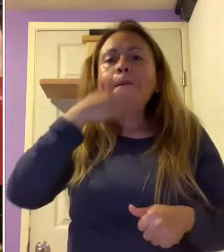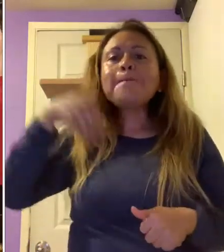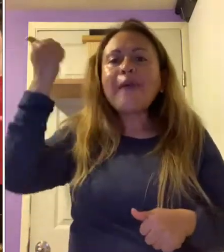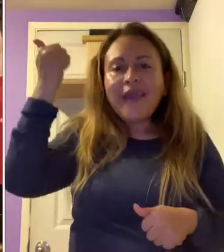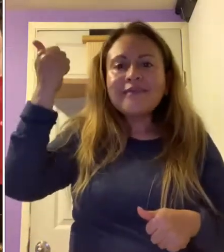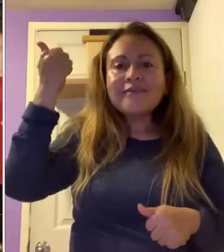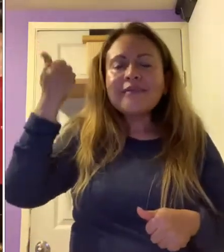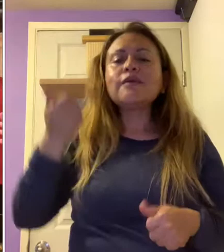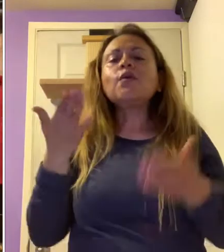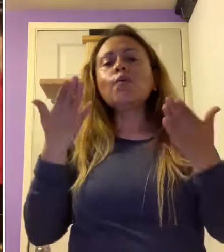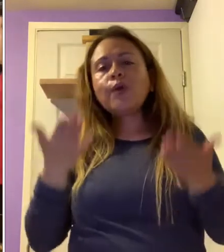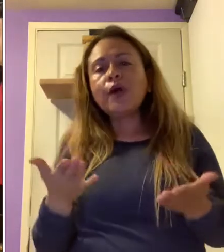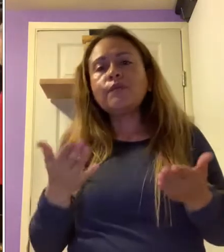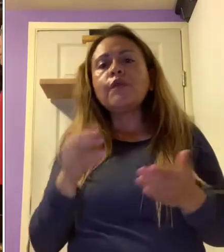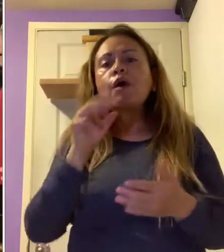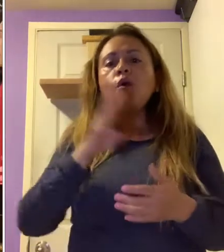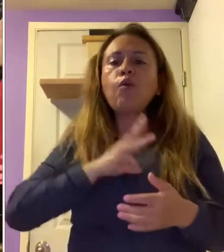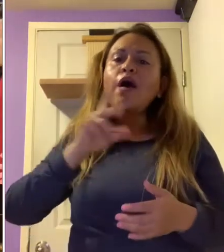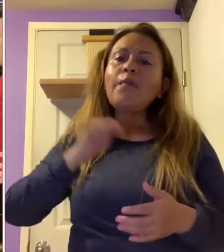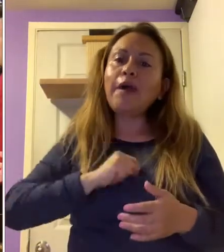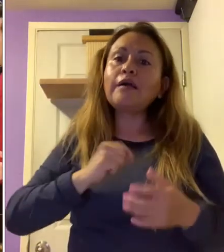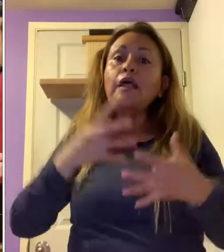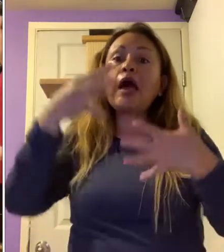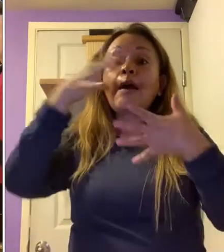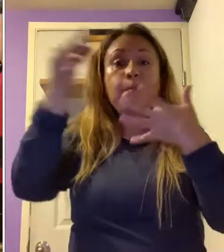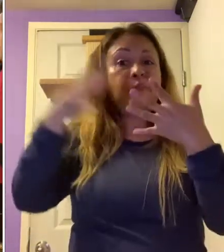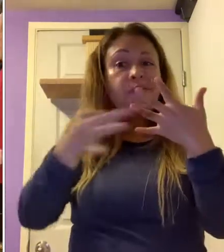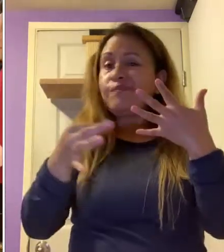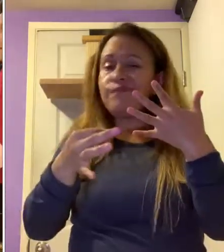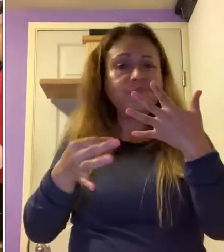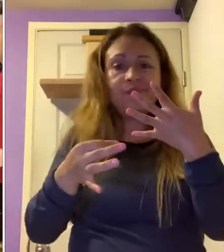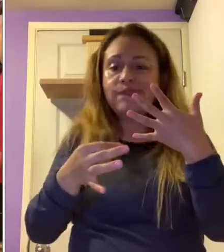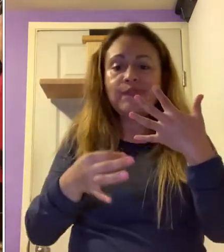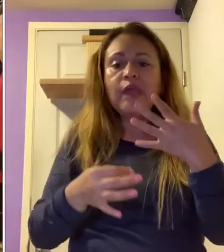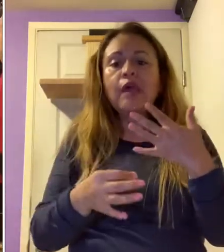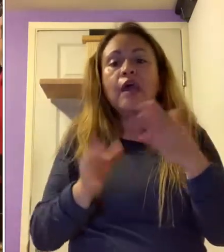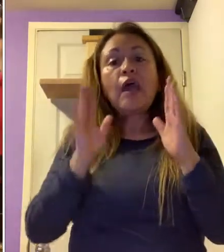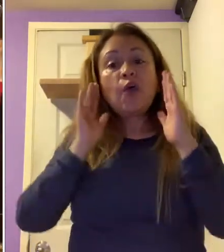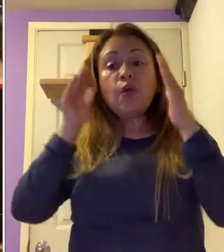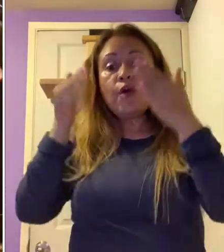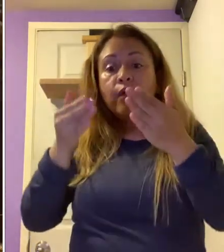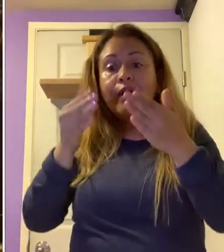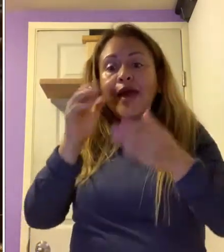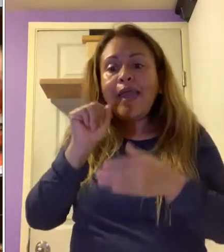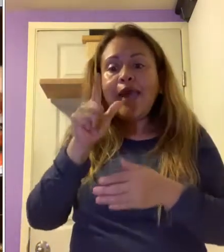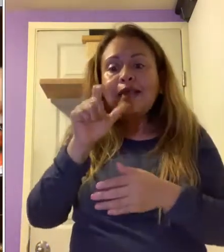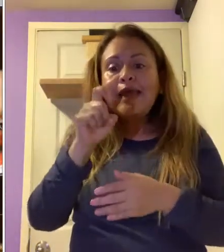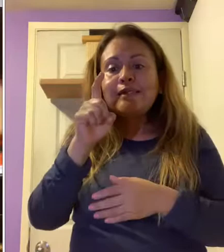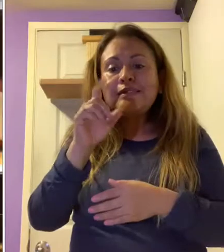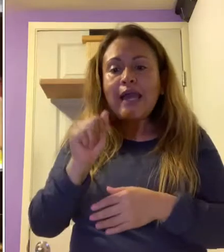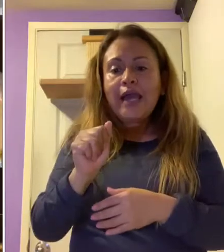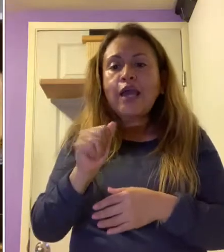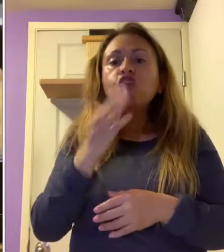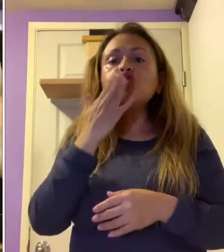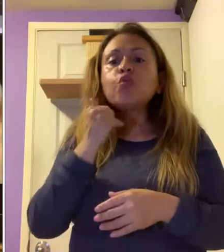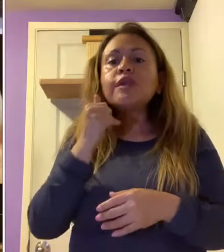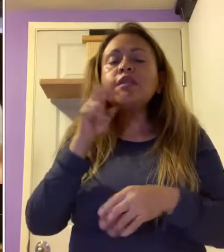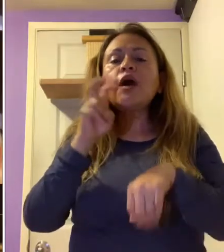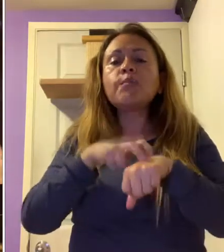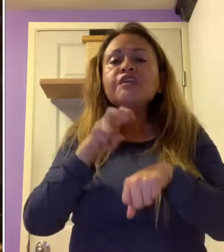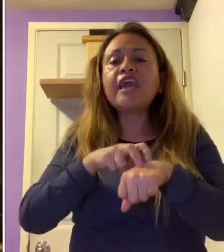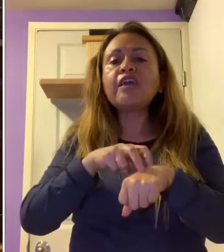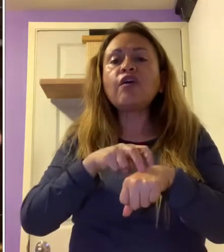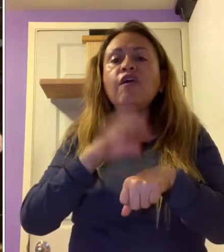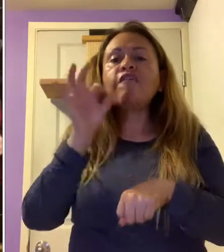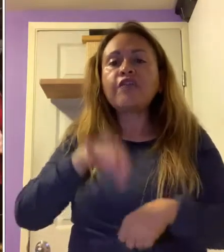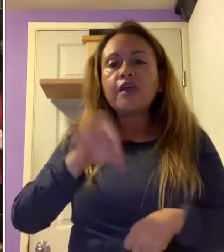fry? Which is a really good question. Here at Walmart, there aren't too many options. You might gravitate towards this, the Alexa sweet